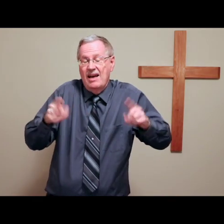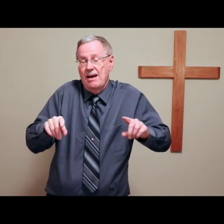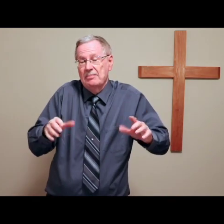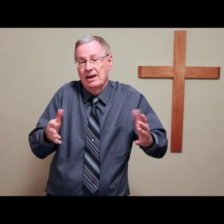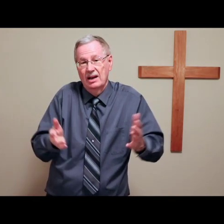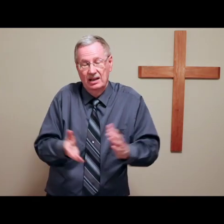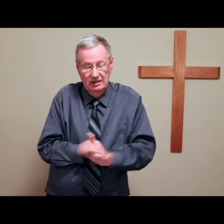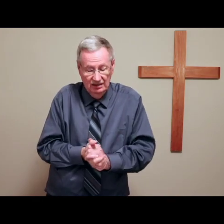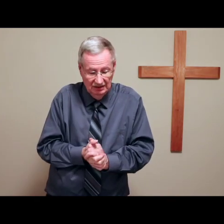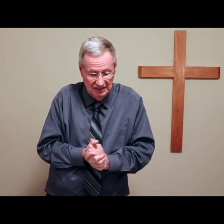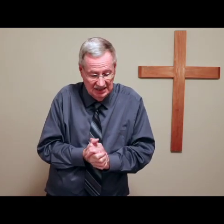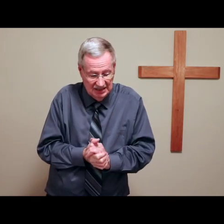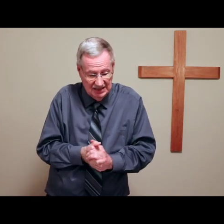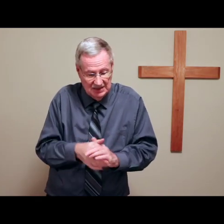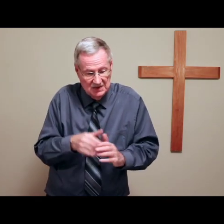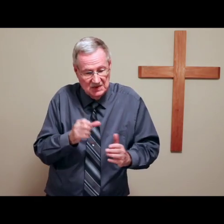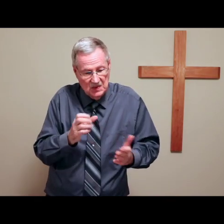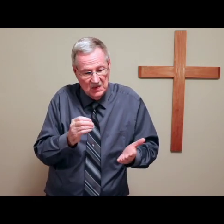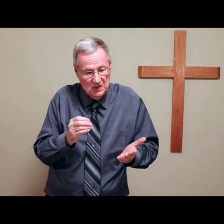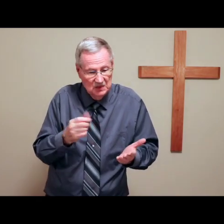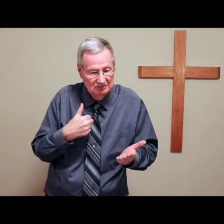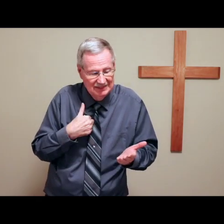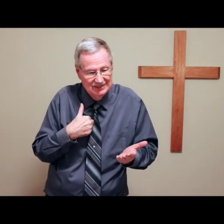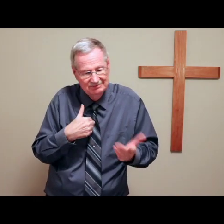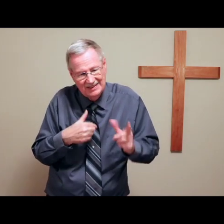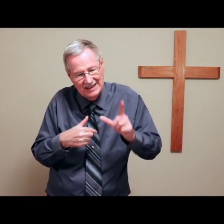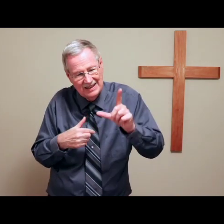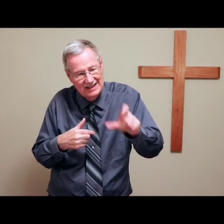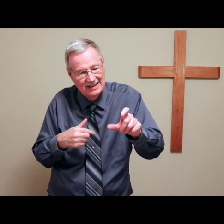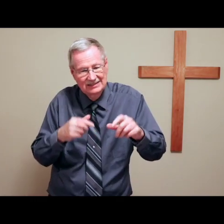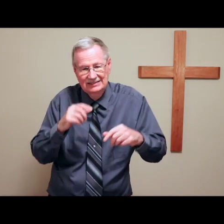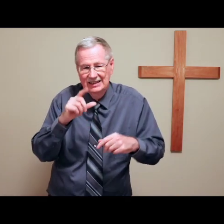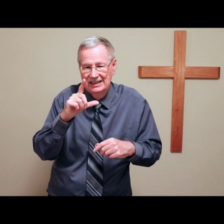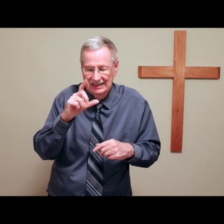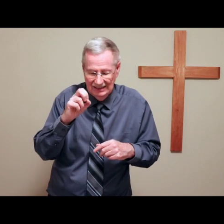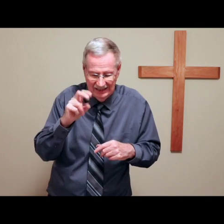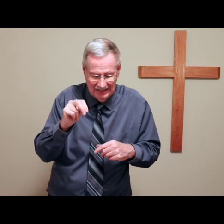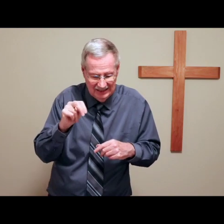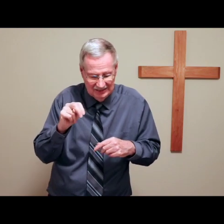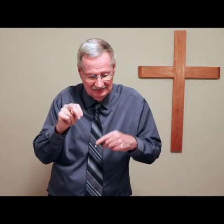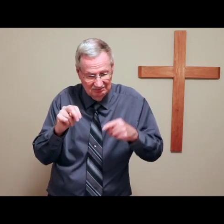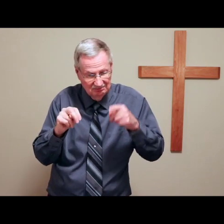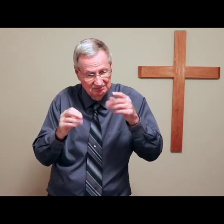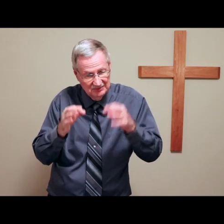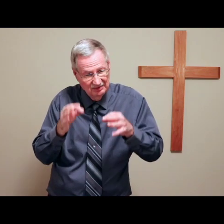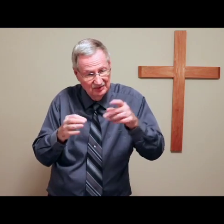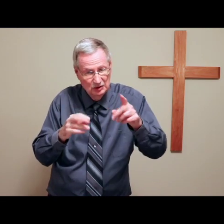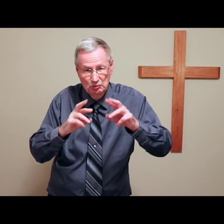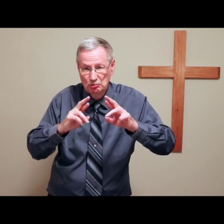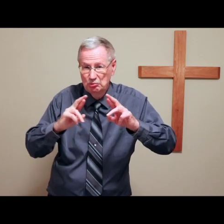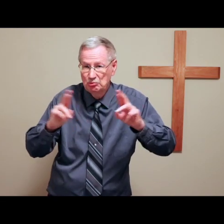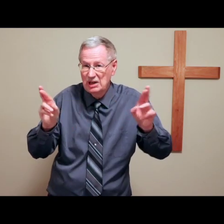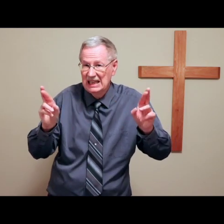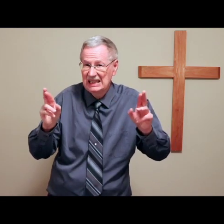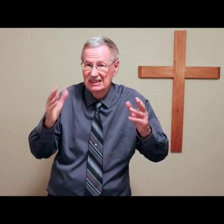Normally, if nothing, like nothing was happening. And then I said to him, "Are you